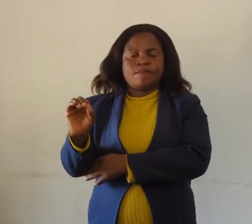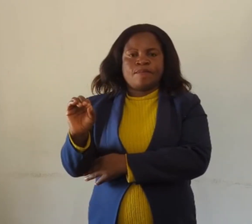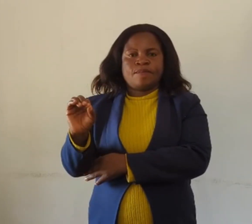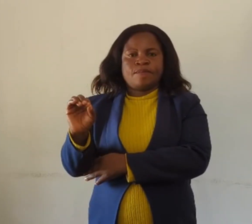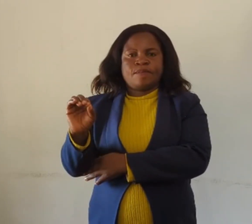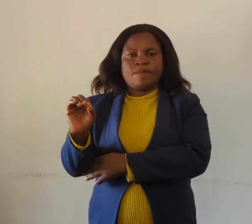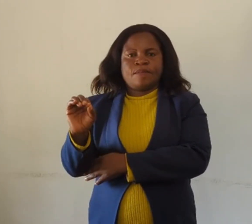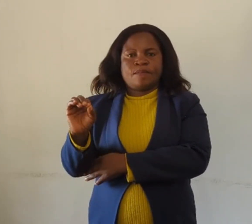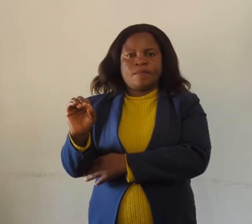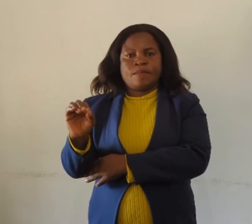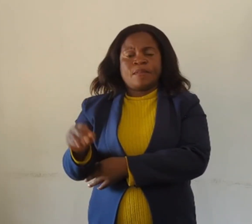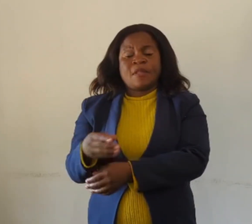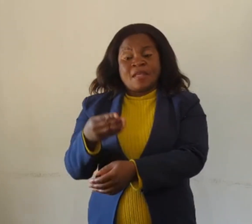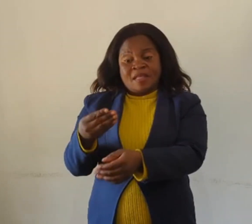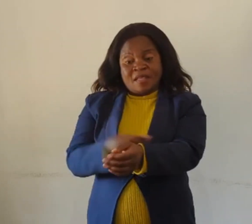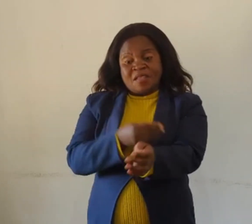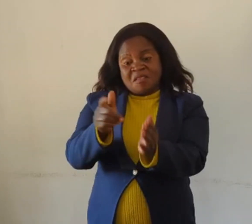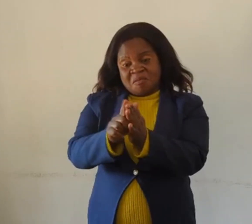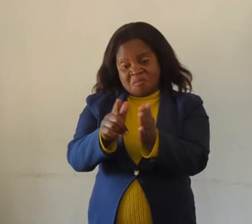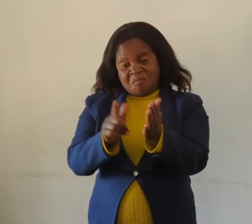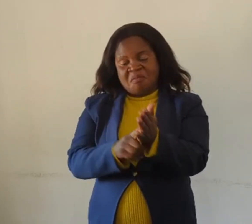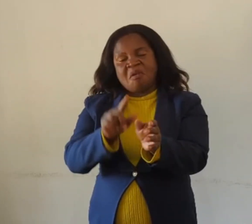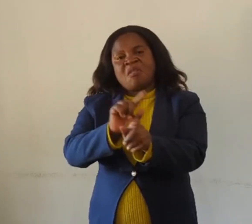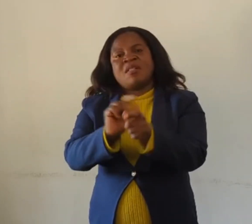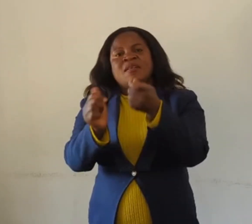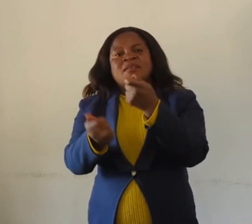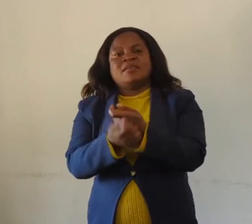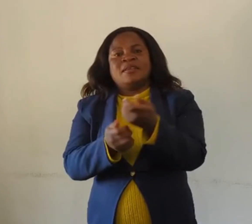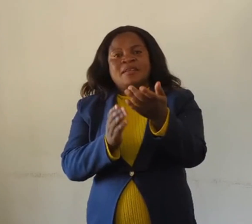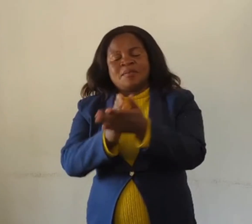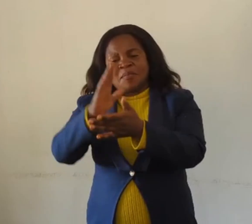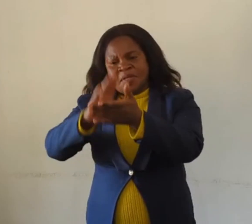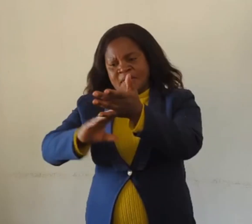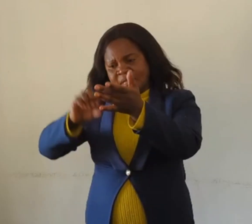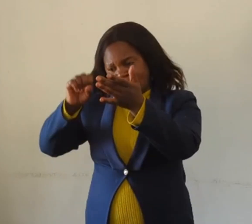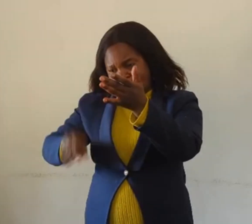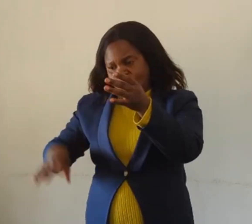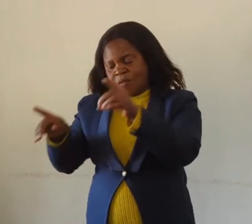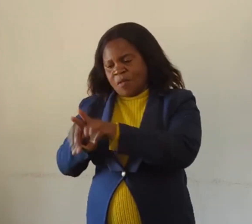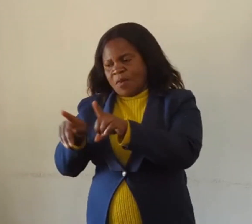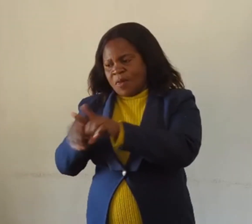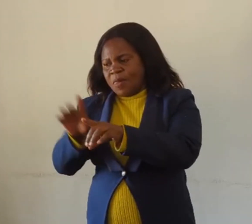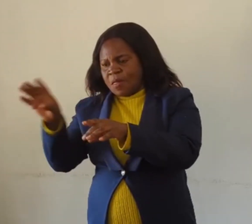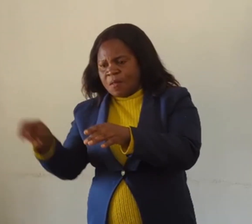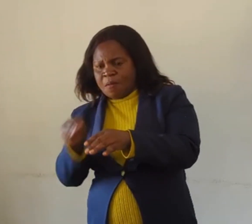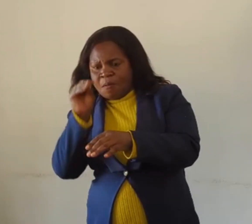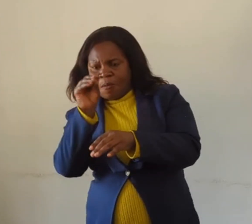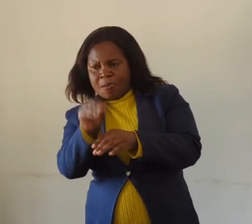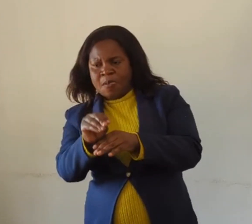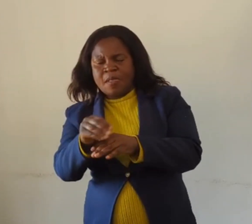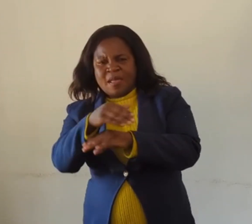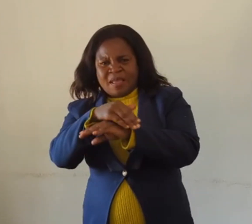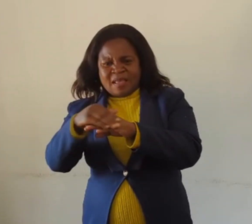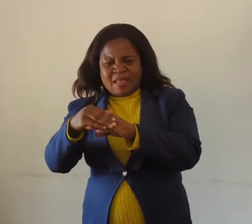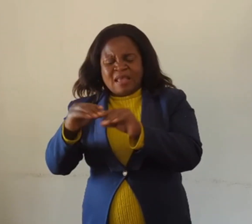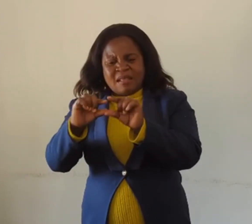The new provision has changed by the removal and replacement of the side note of Section 70